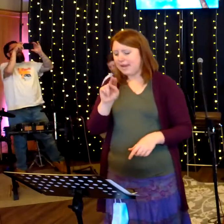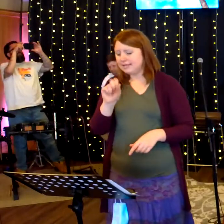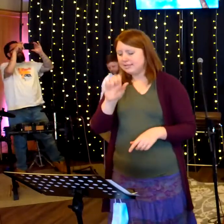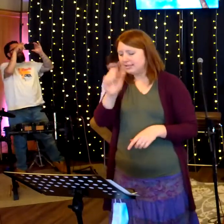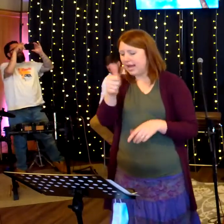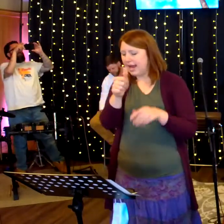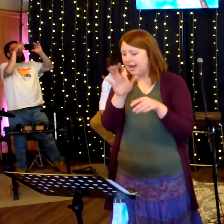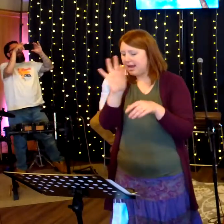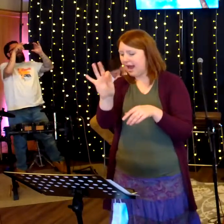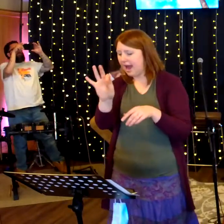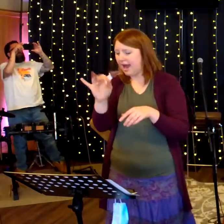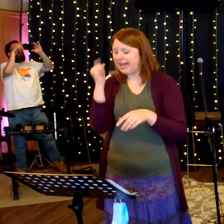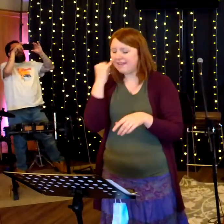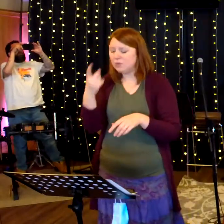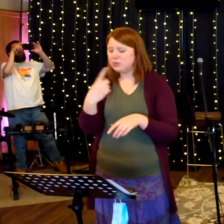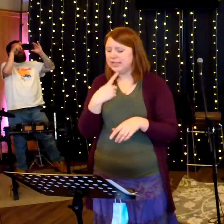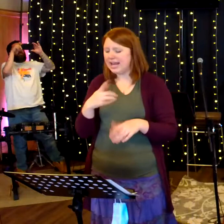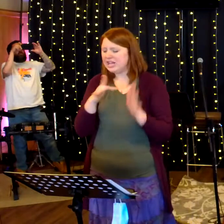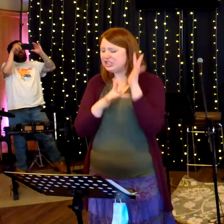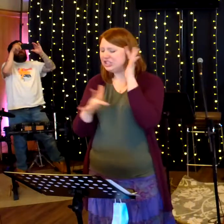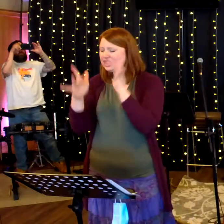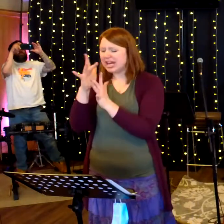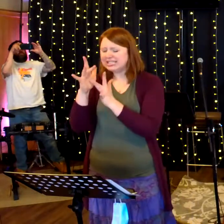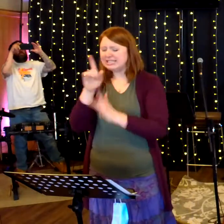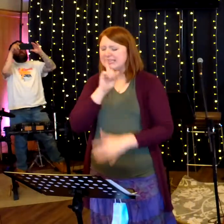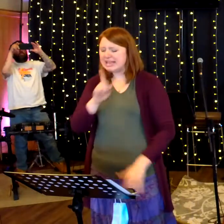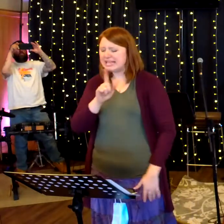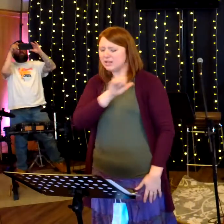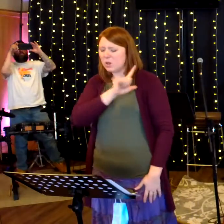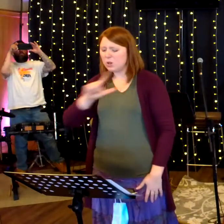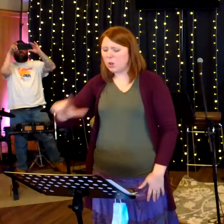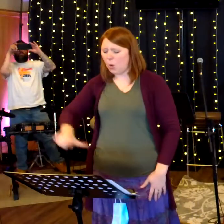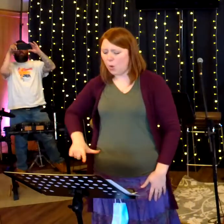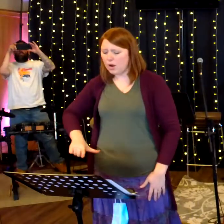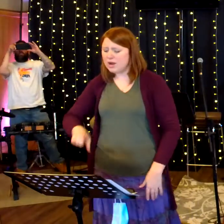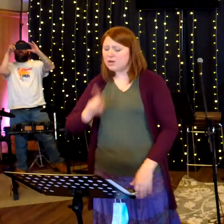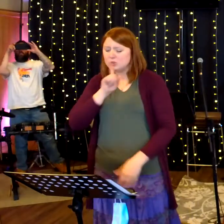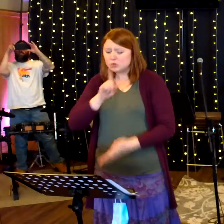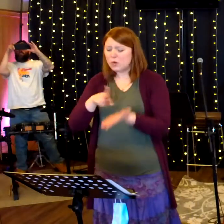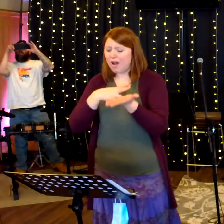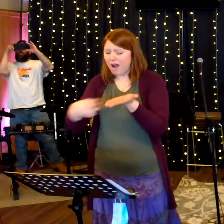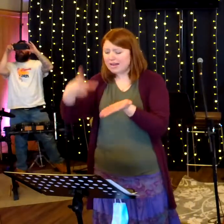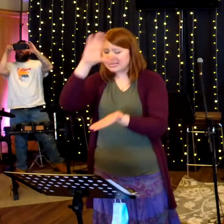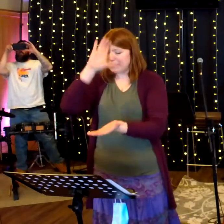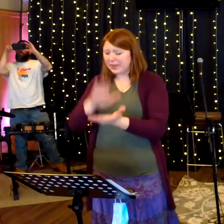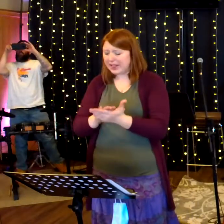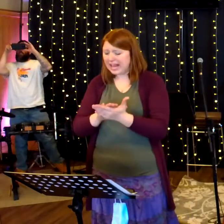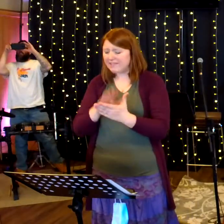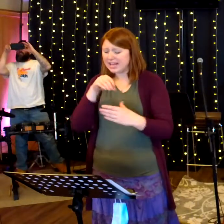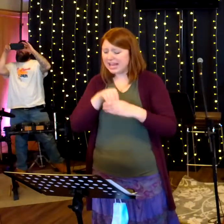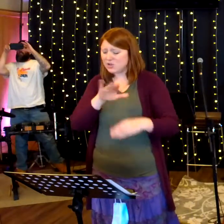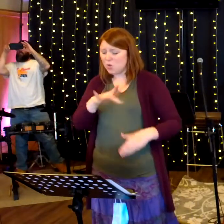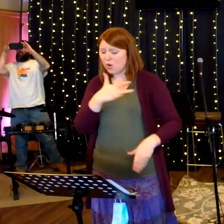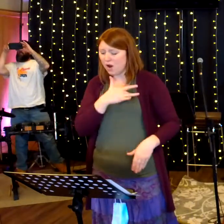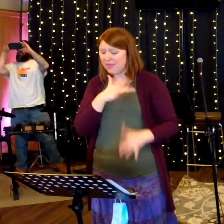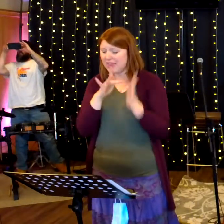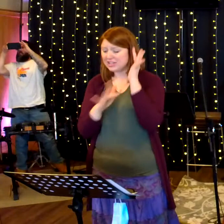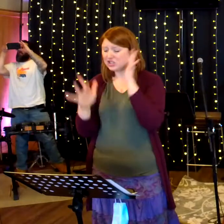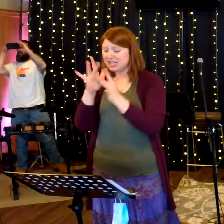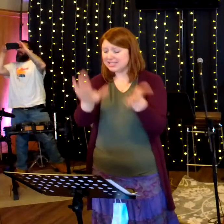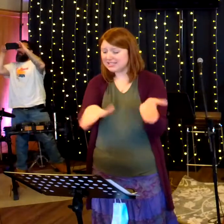with your mouth Jesus is Lord and believe in your heart that God raised him from the dead, you will